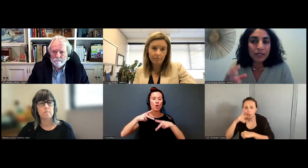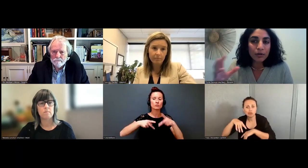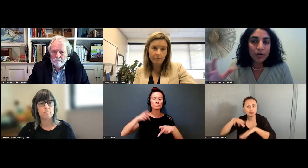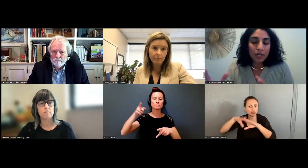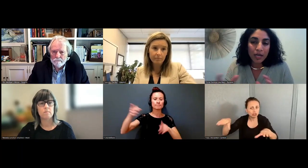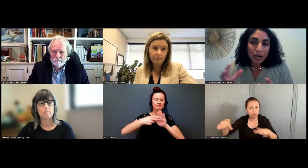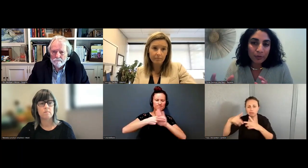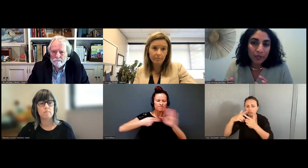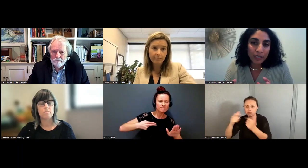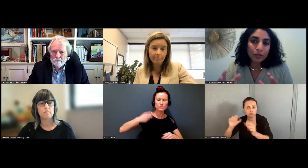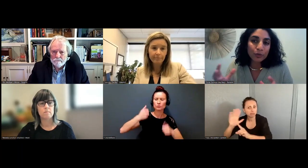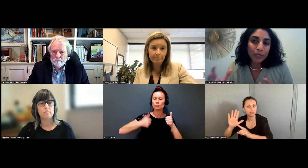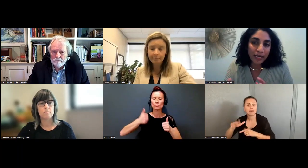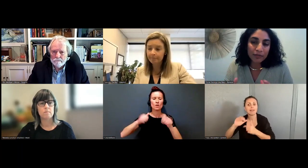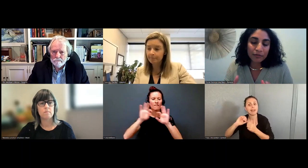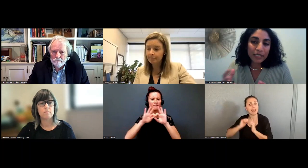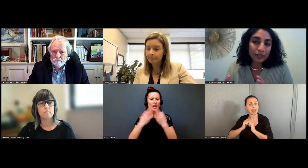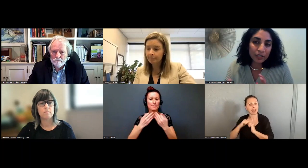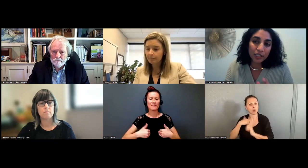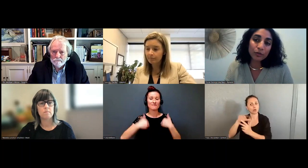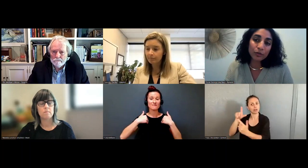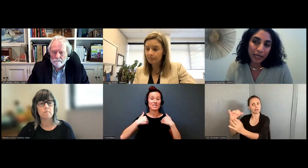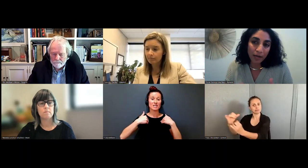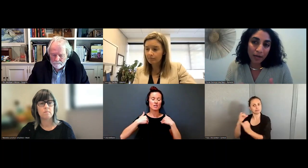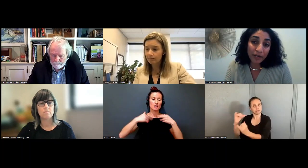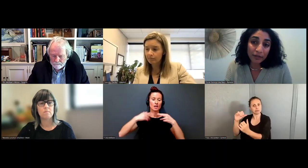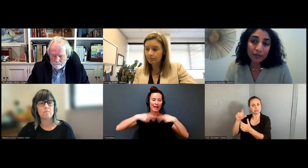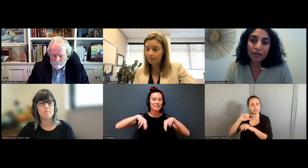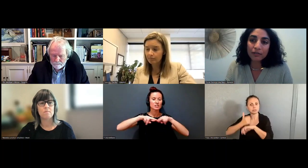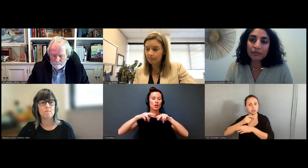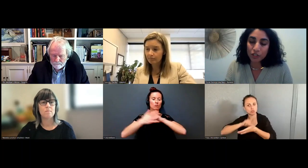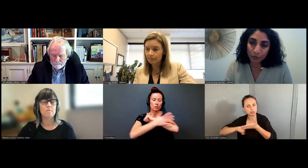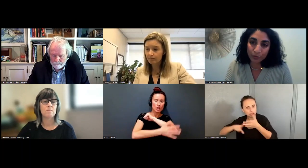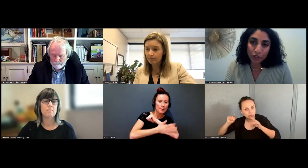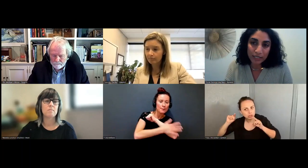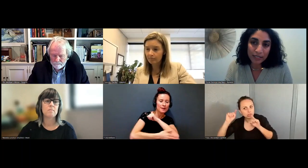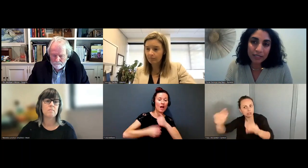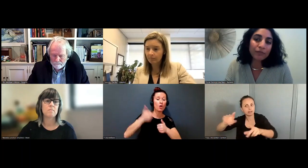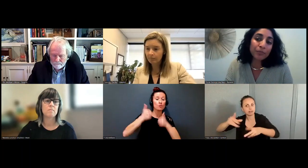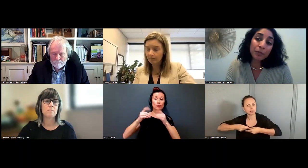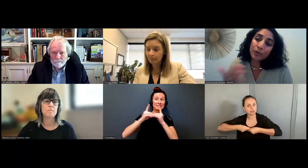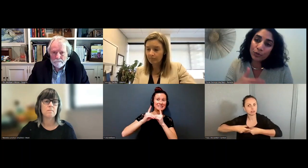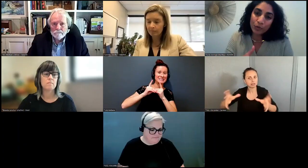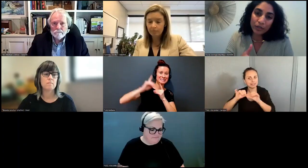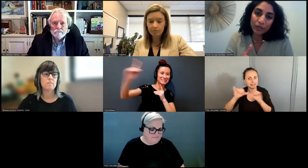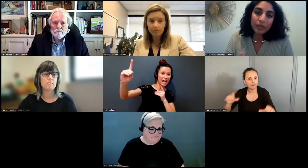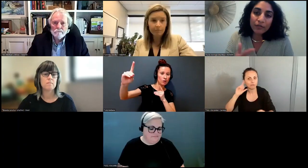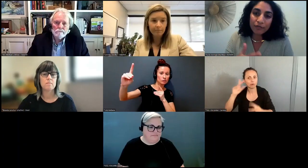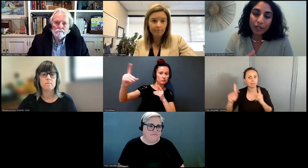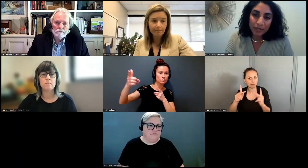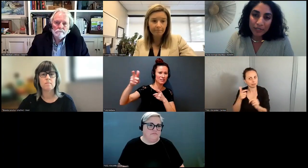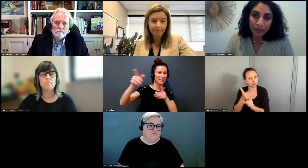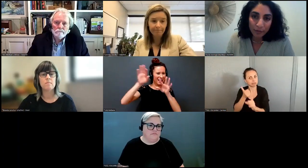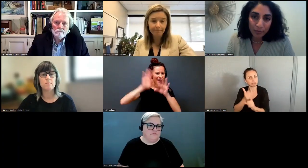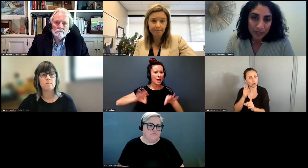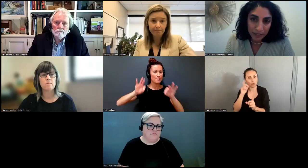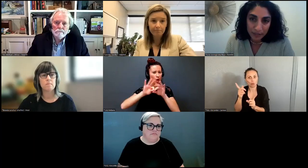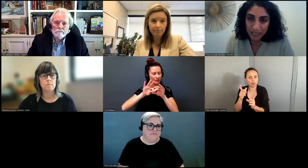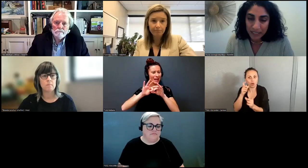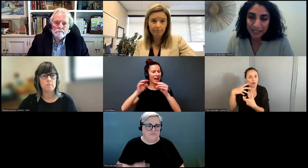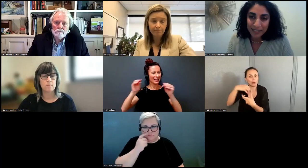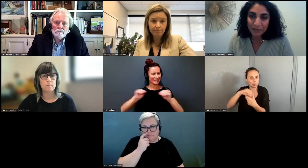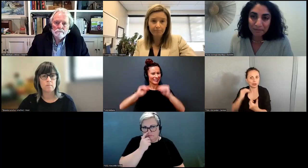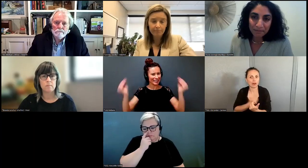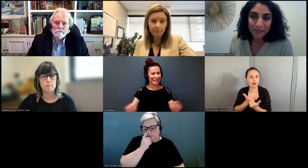children. And so how do we create research and create a parallel distribution system for people who will fall outside of our personal